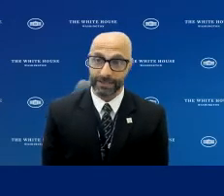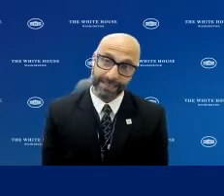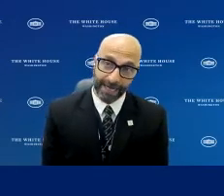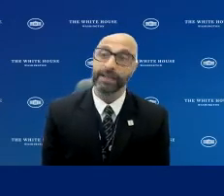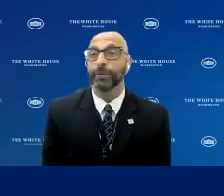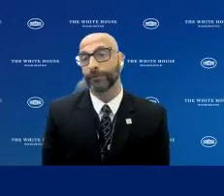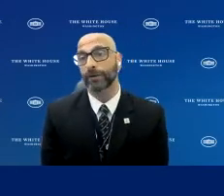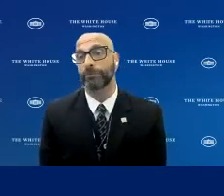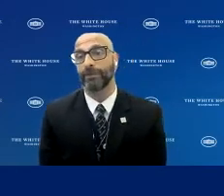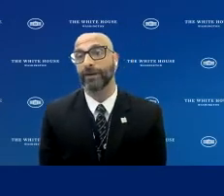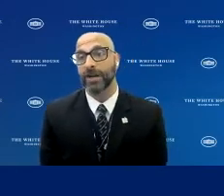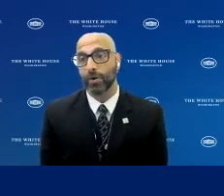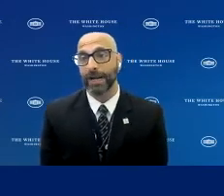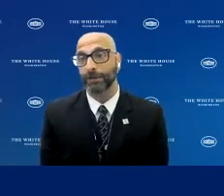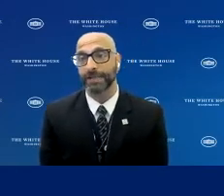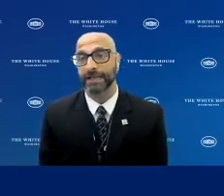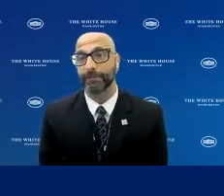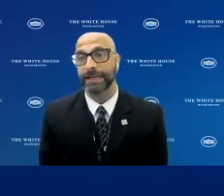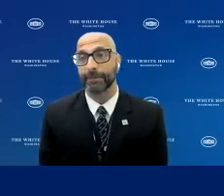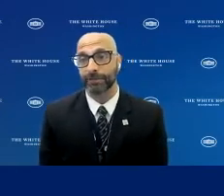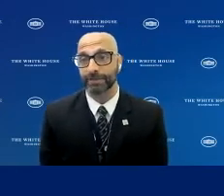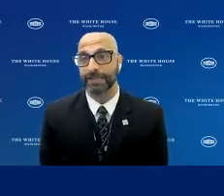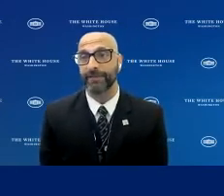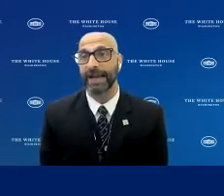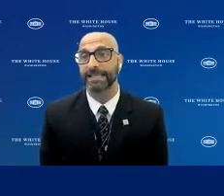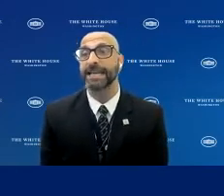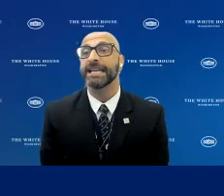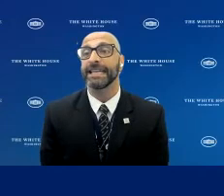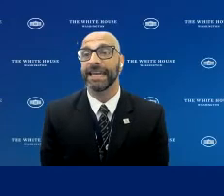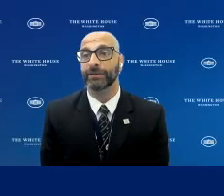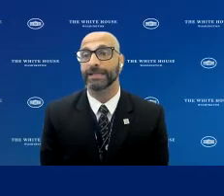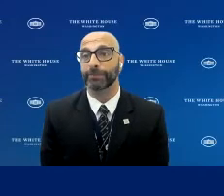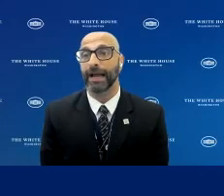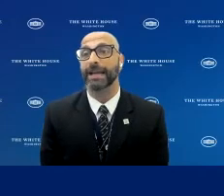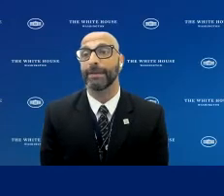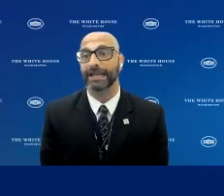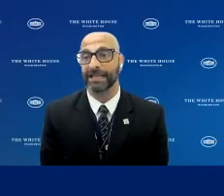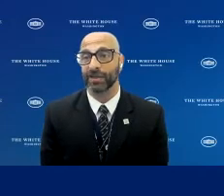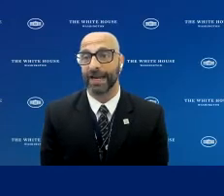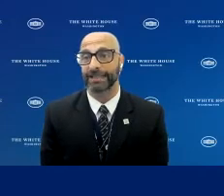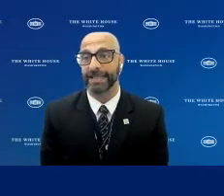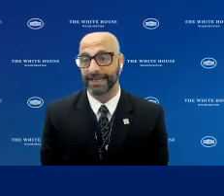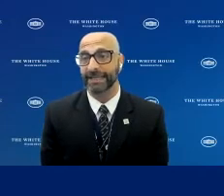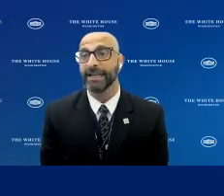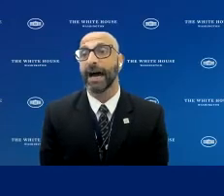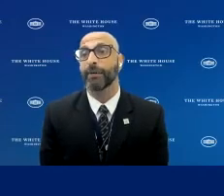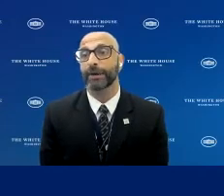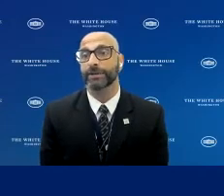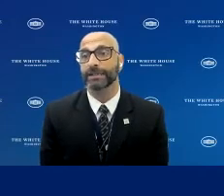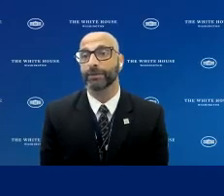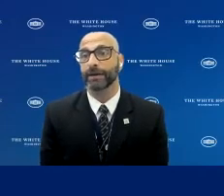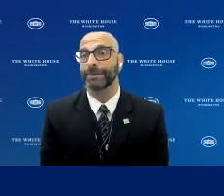So from the production side, we've worked with Bavarian Nordic, which is the company that produces the vaccine, to increase supply coming into the United